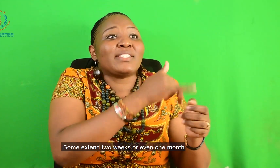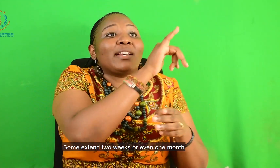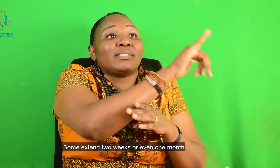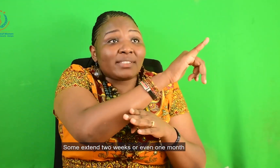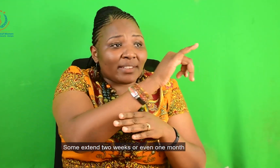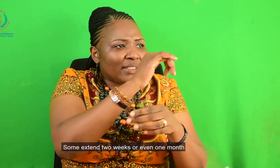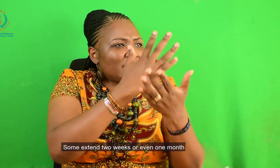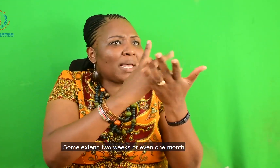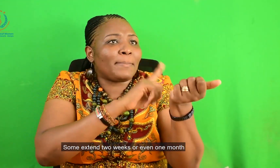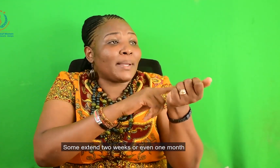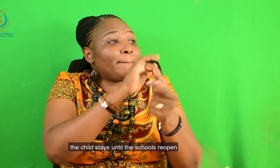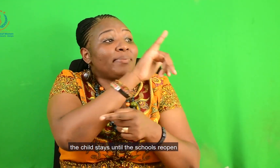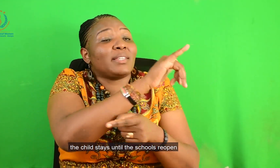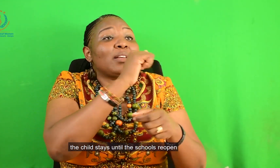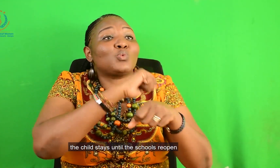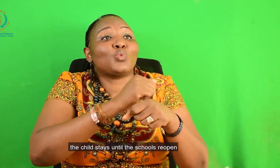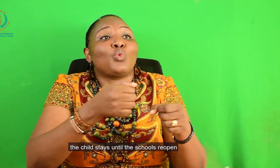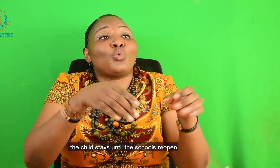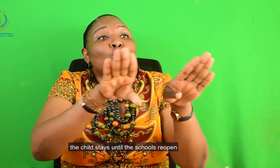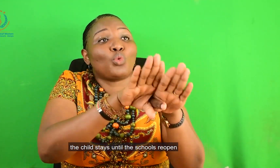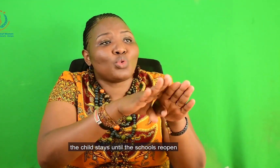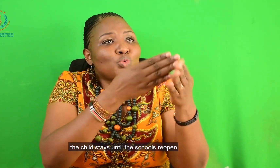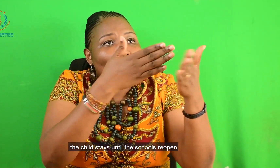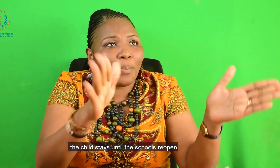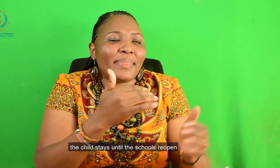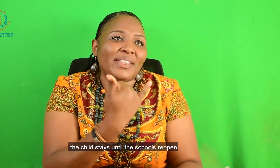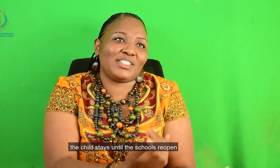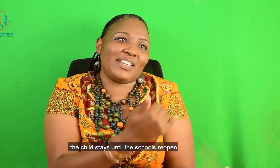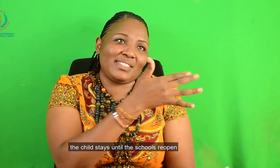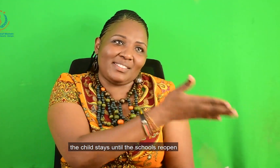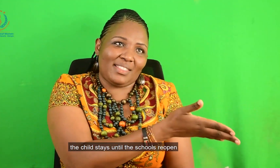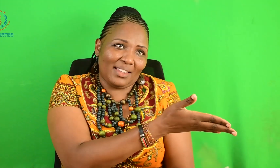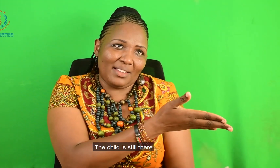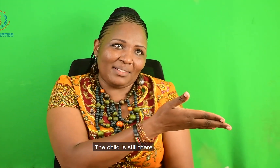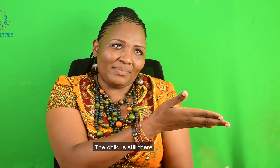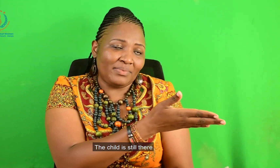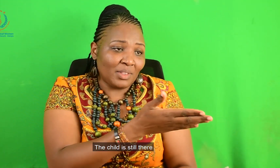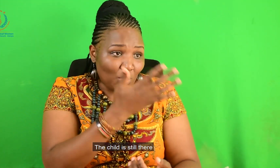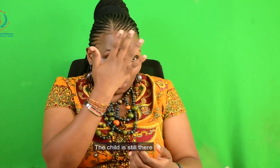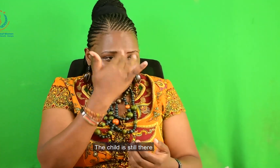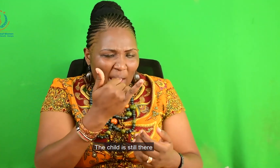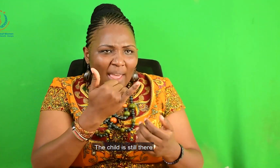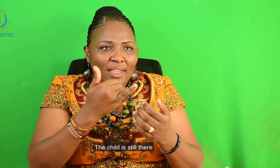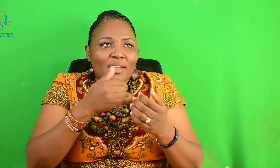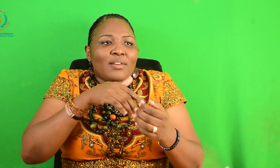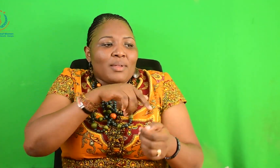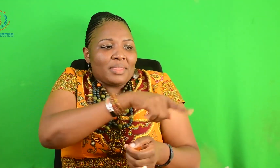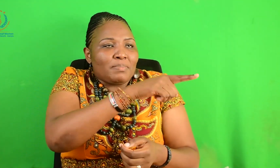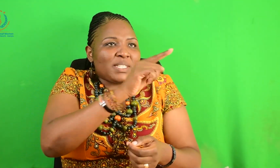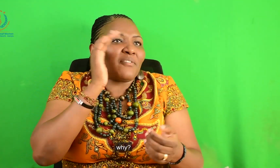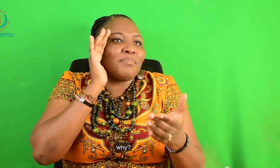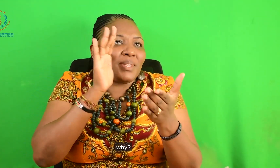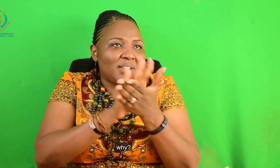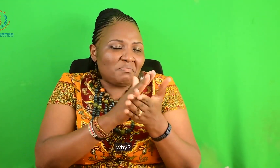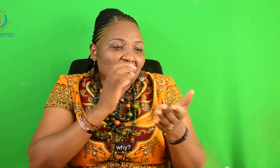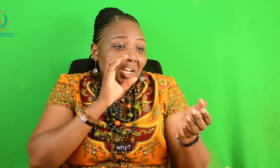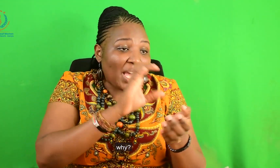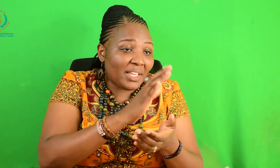even 1 month. The child stays until the schools reopen. The child is still there. Why?